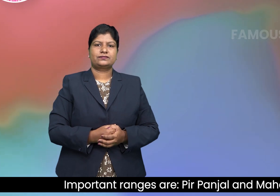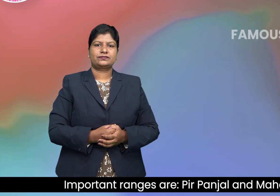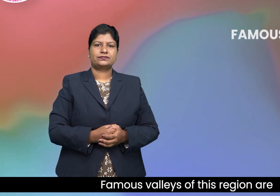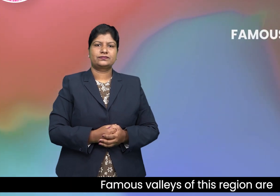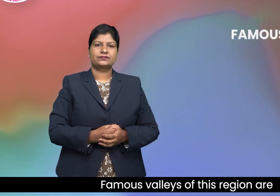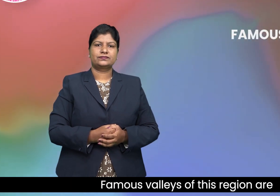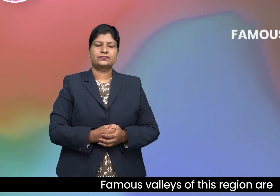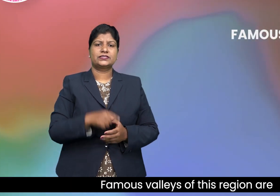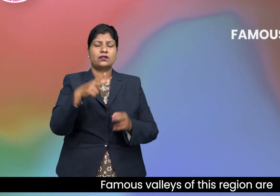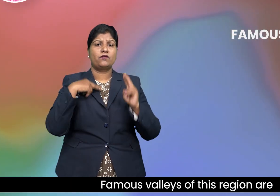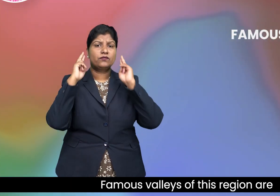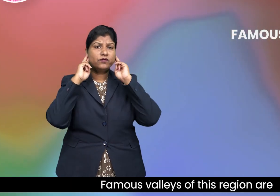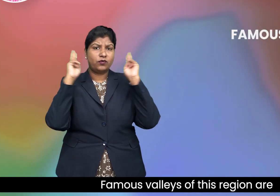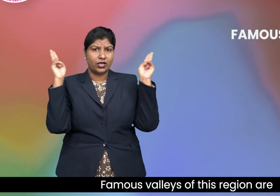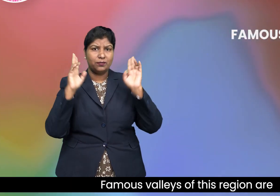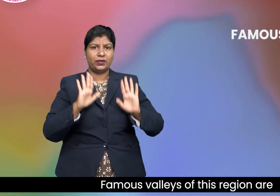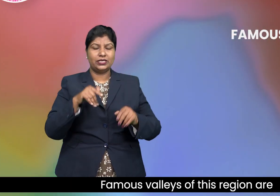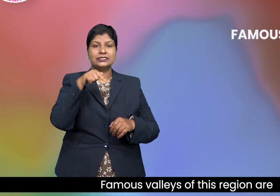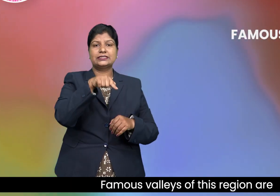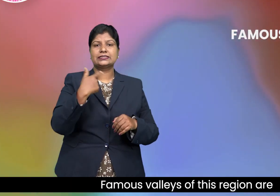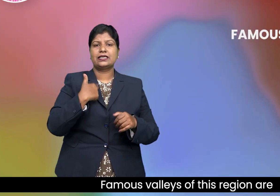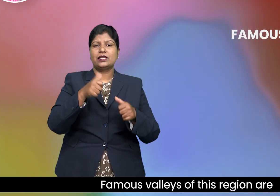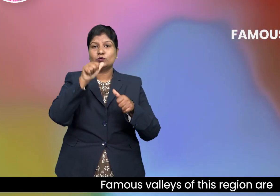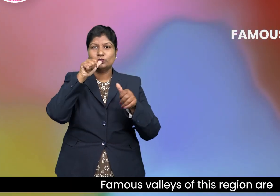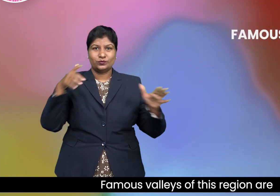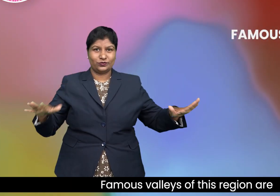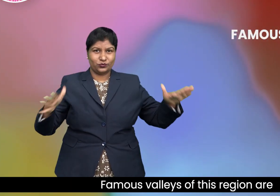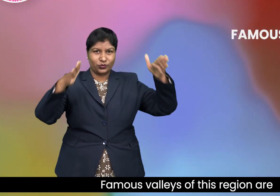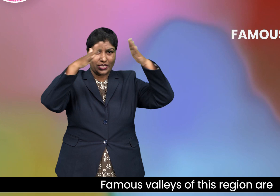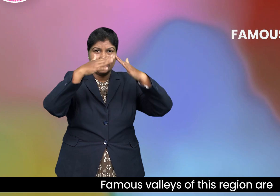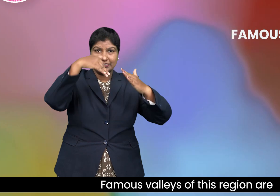famous valleys of this region are